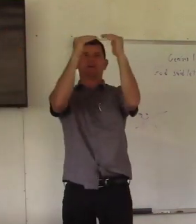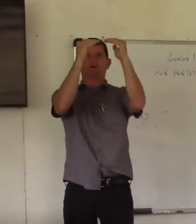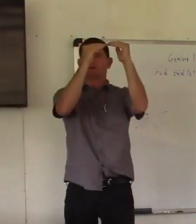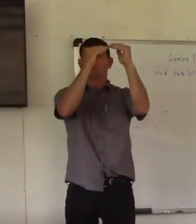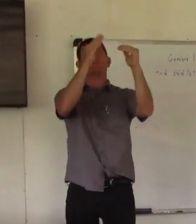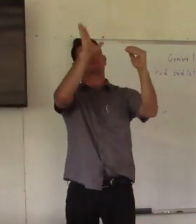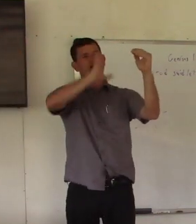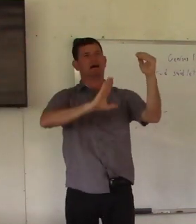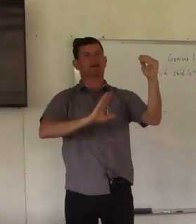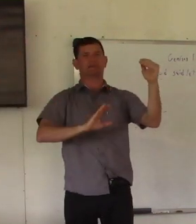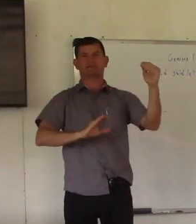equal with God.